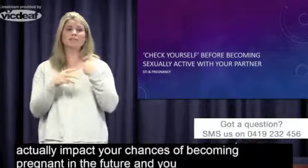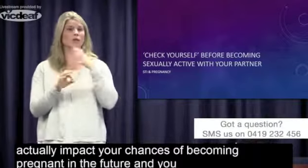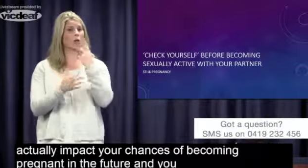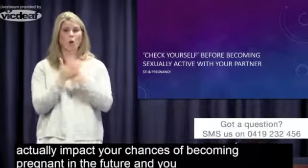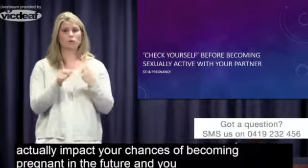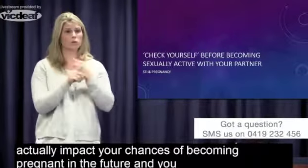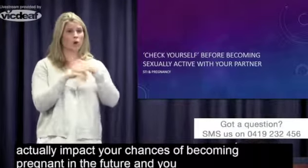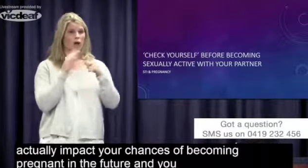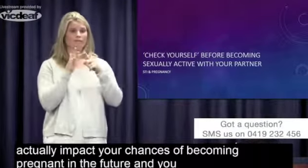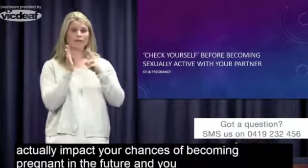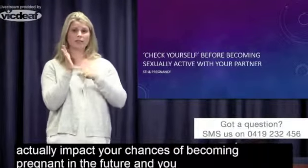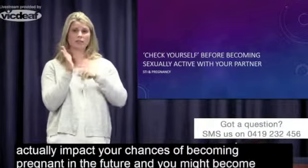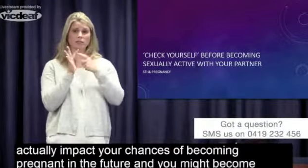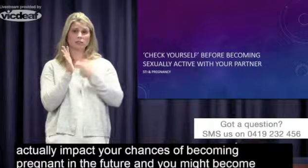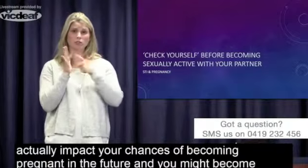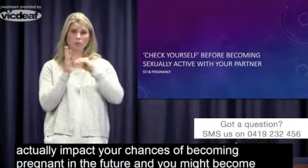I'd like to talk about